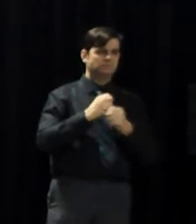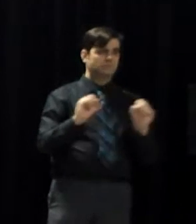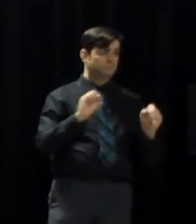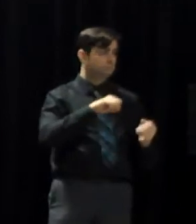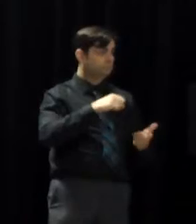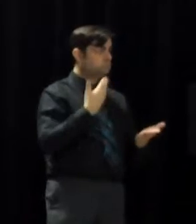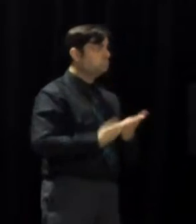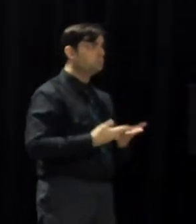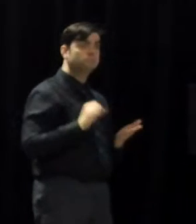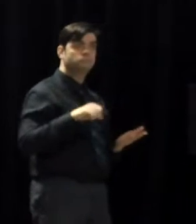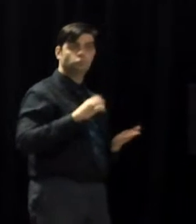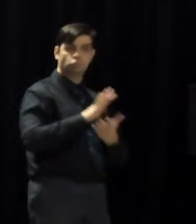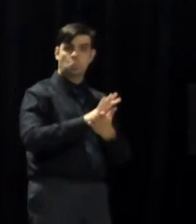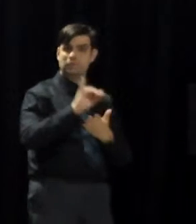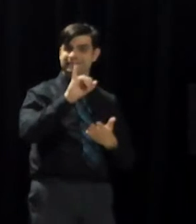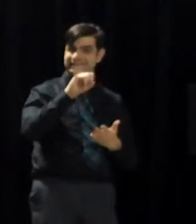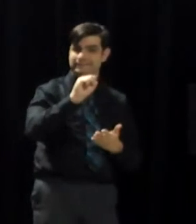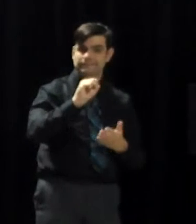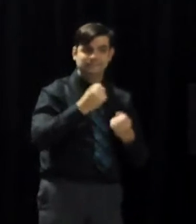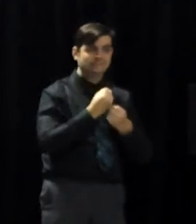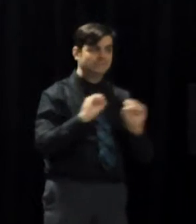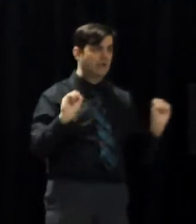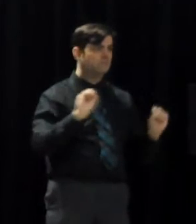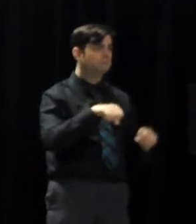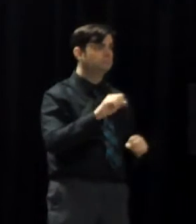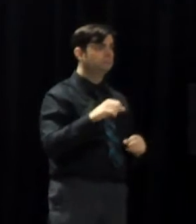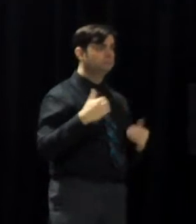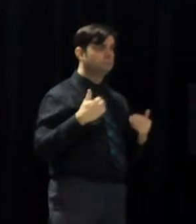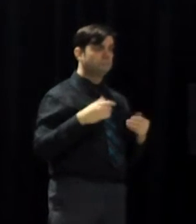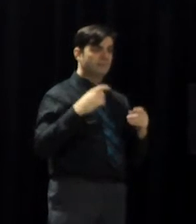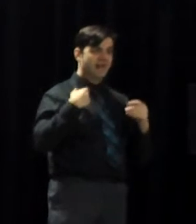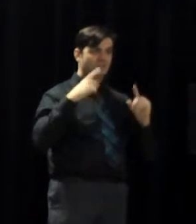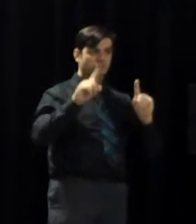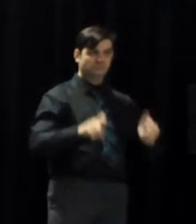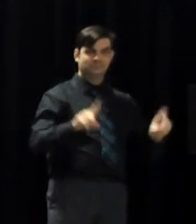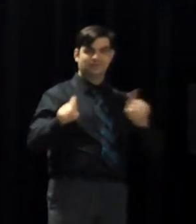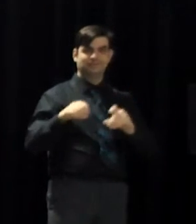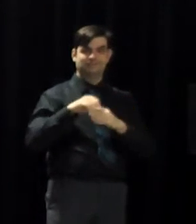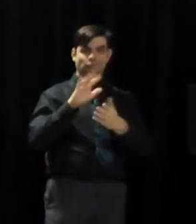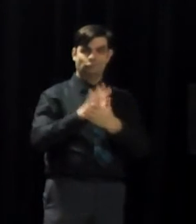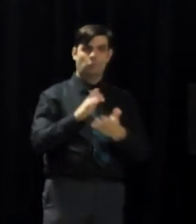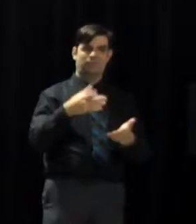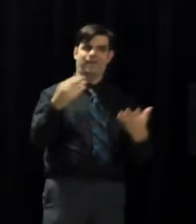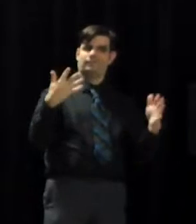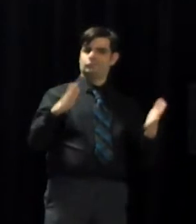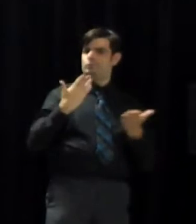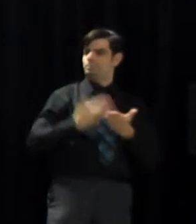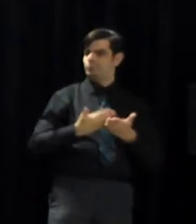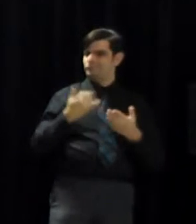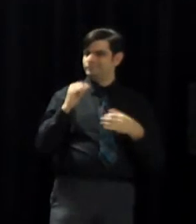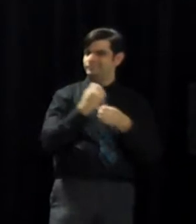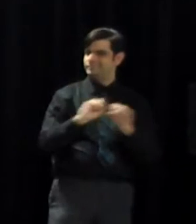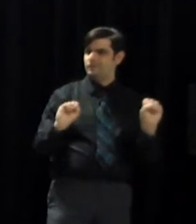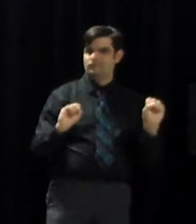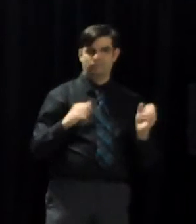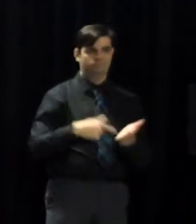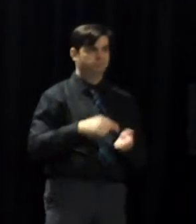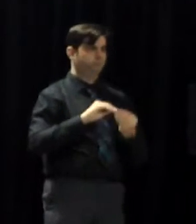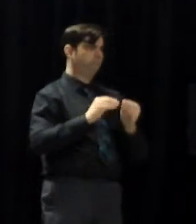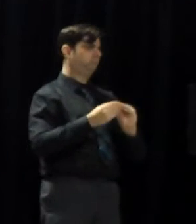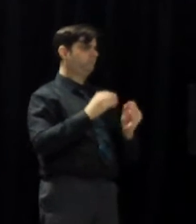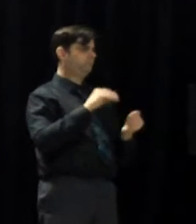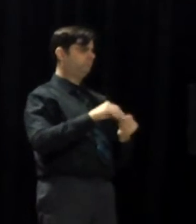advocate of that, you need to test in the schools to make sure it's safe for the kids to be in school. So it gives you more